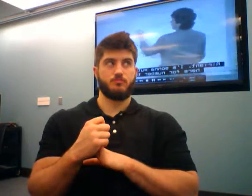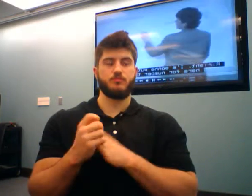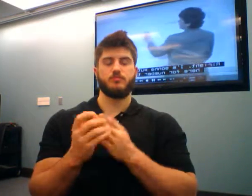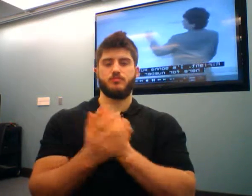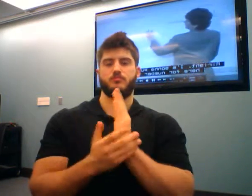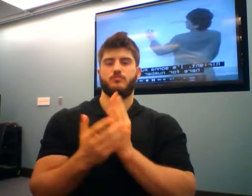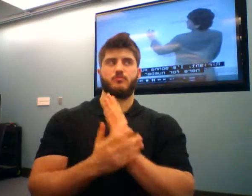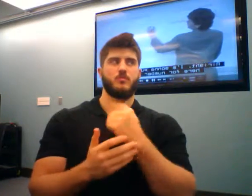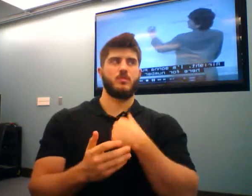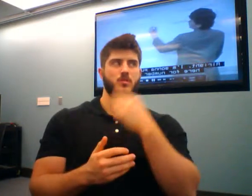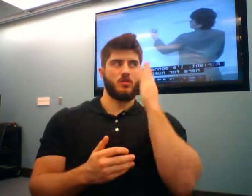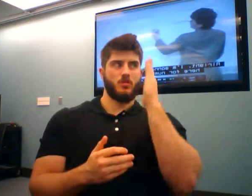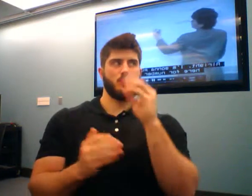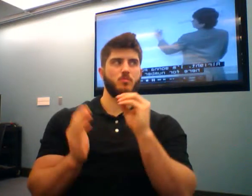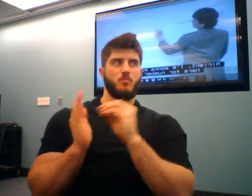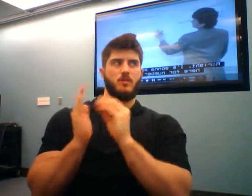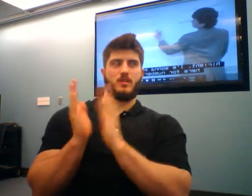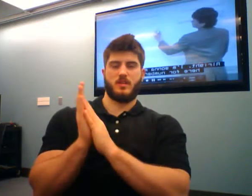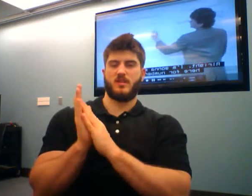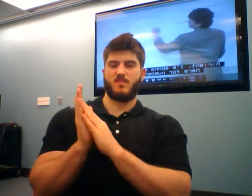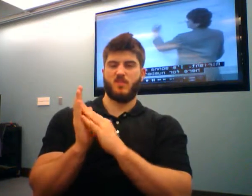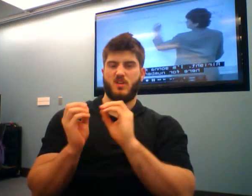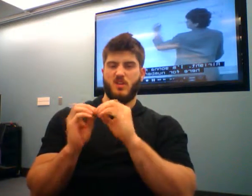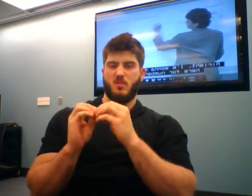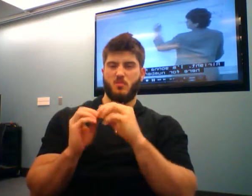All right, I'm going to put that down here for number 3.